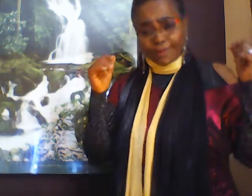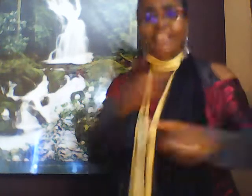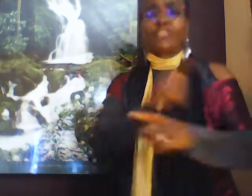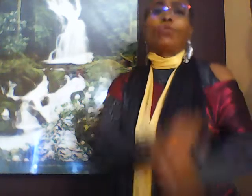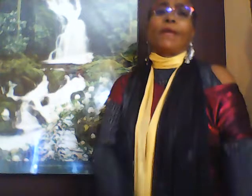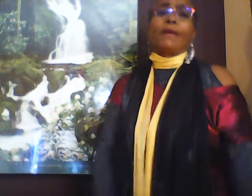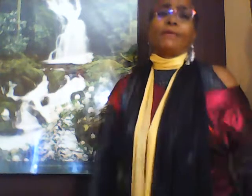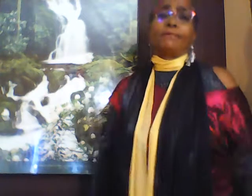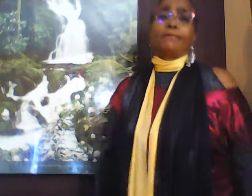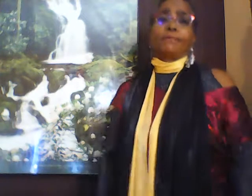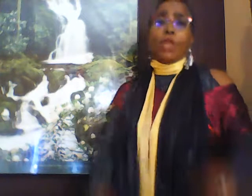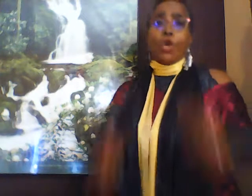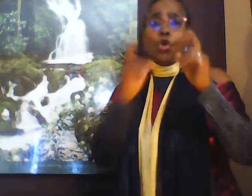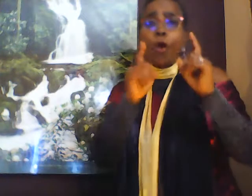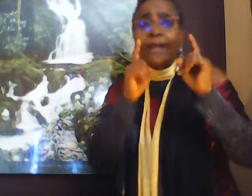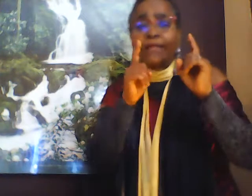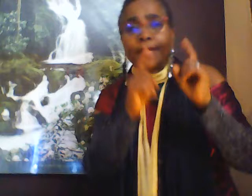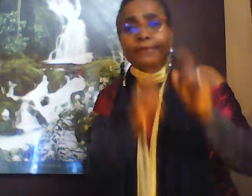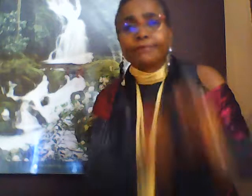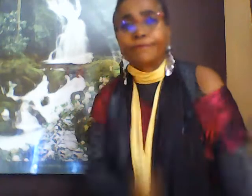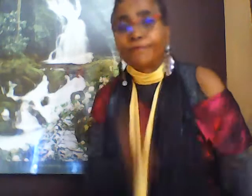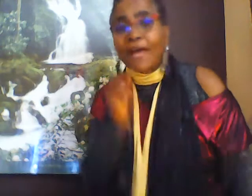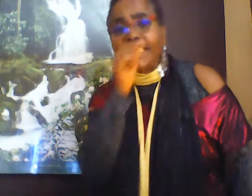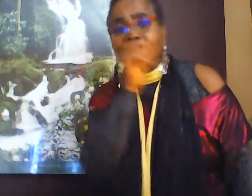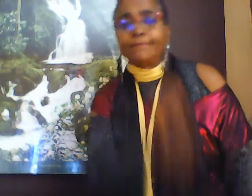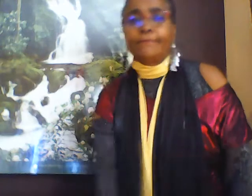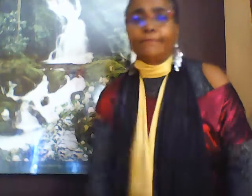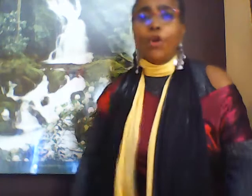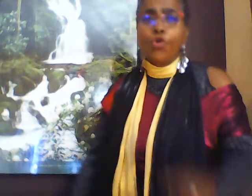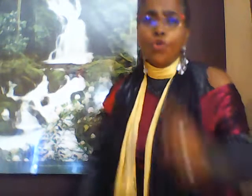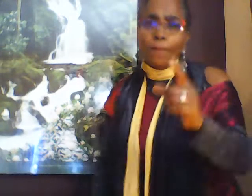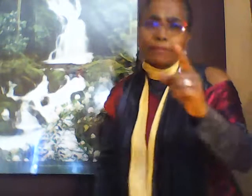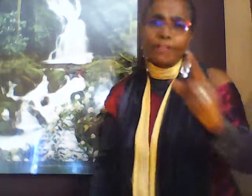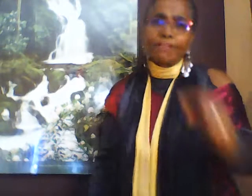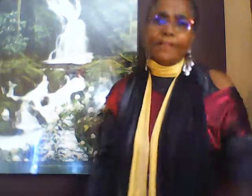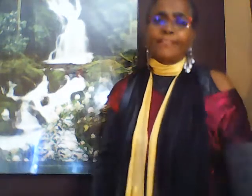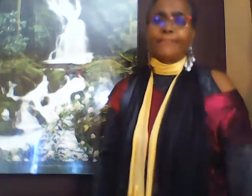Test to make, low platelet filing, low platelet filing.